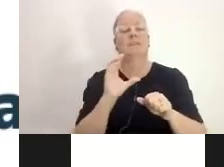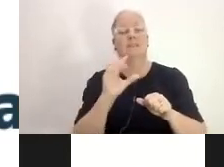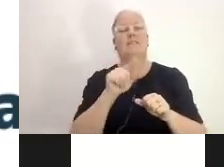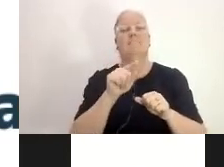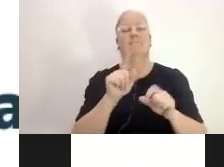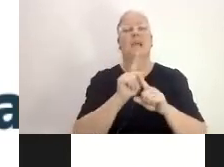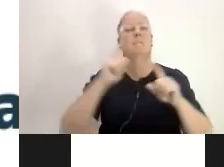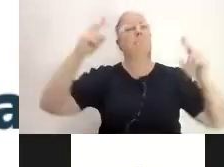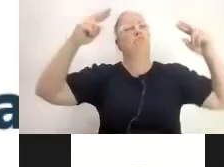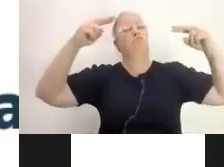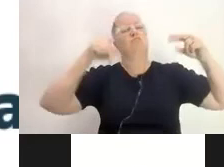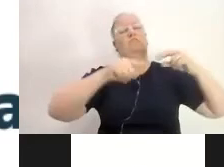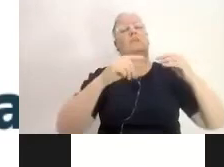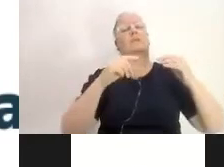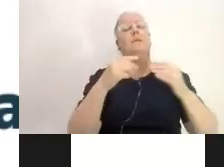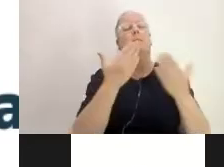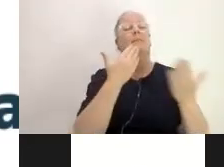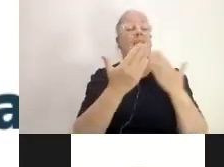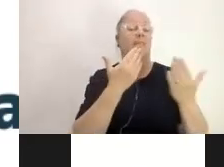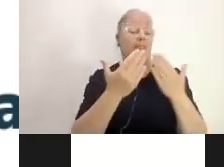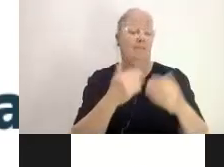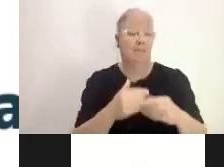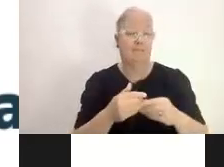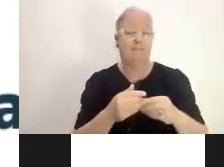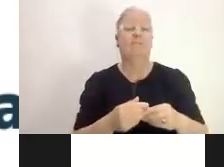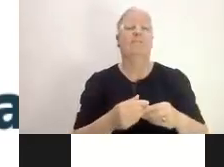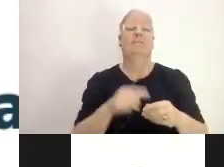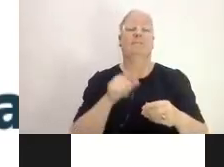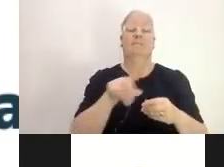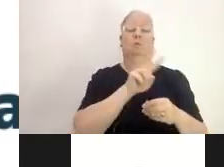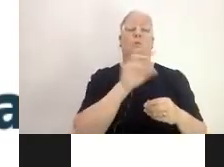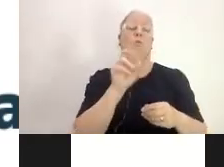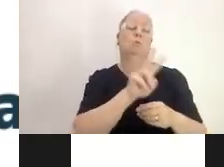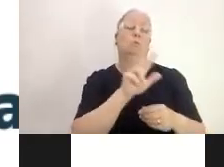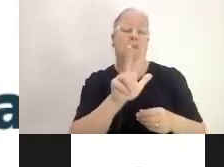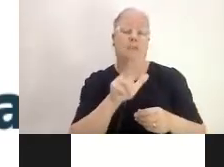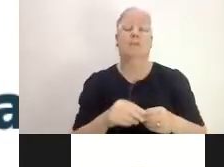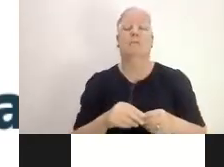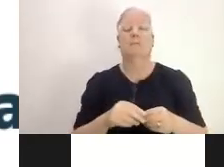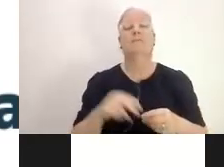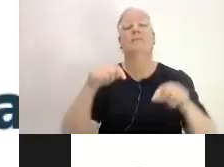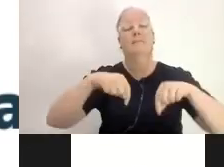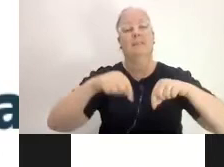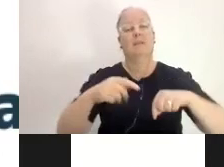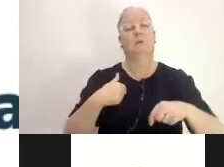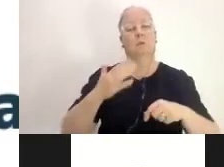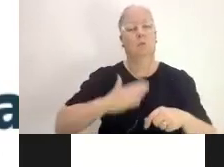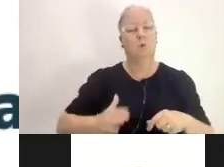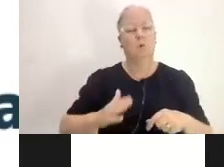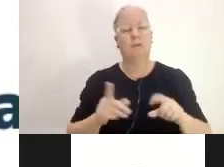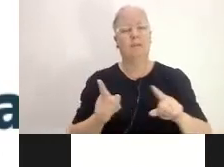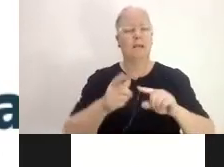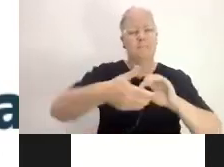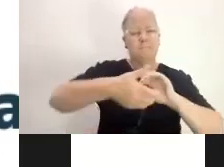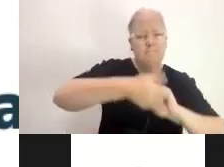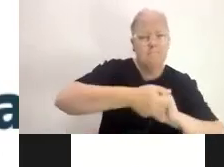2023. And also as part of our collaboration, we review all the political declaration on health, including NCD,